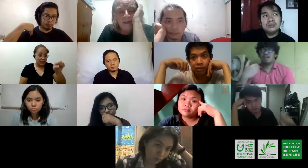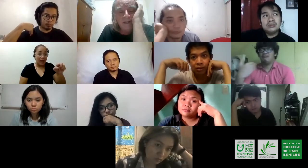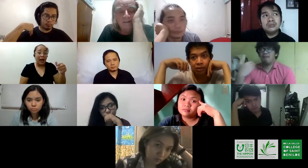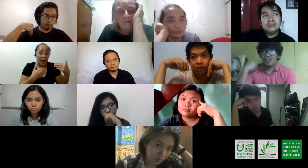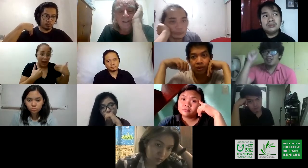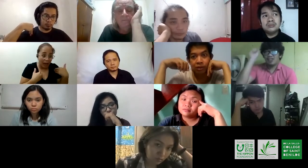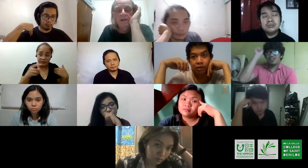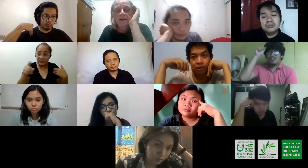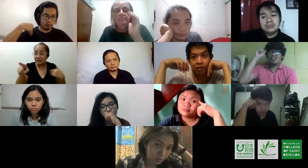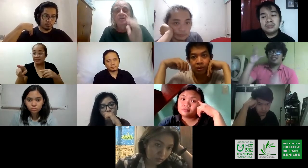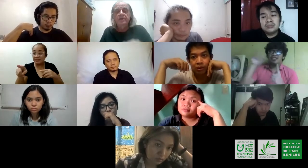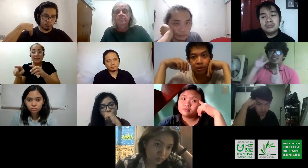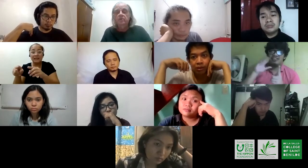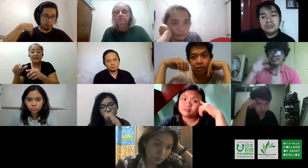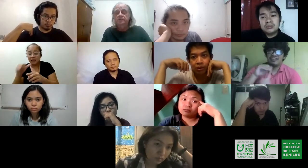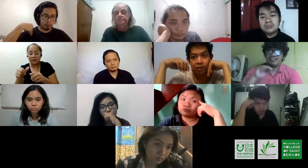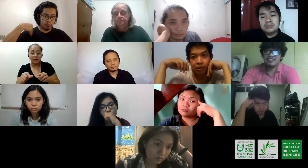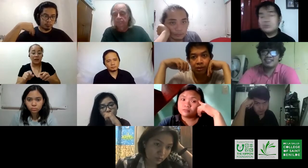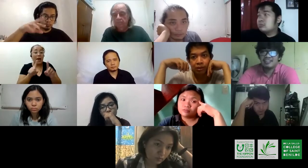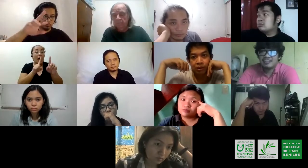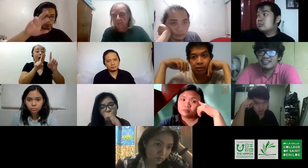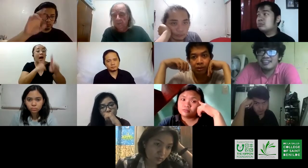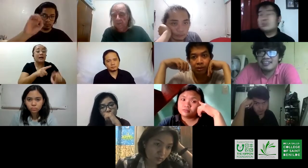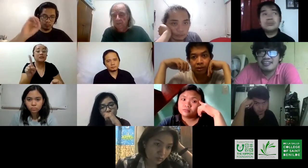may again. It may have a deaf culture.